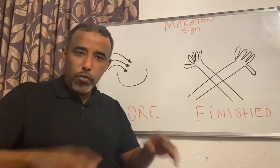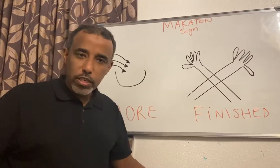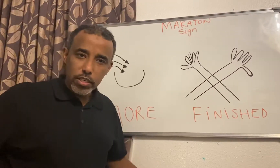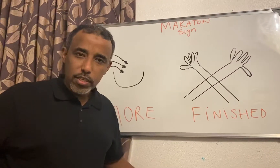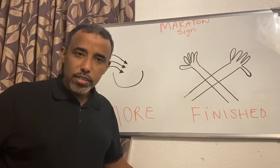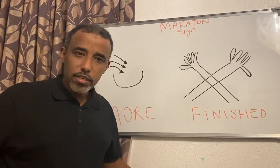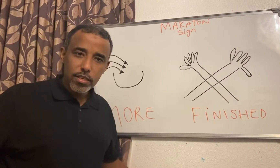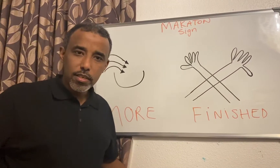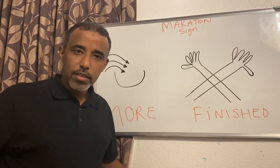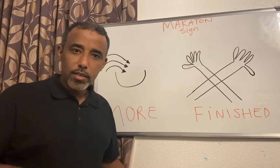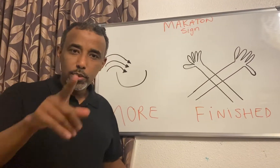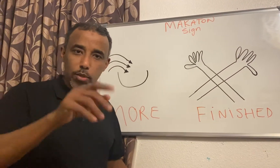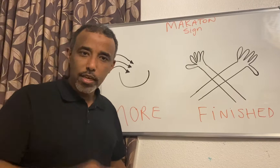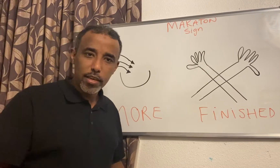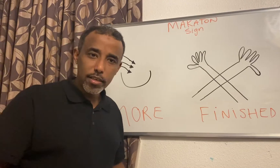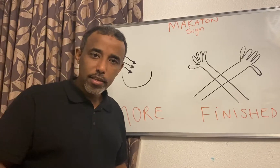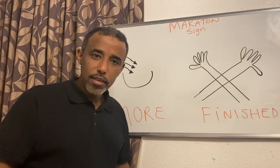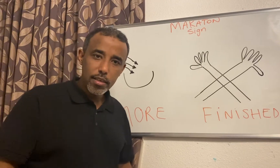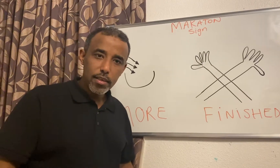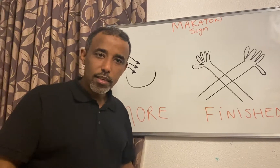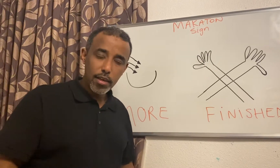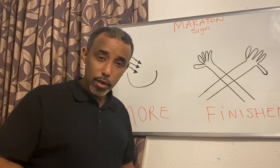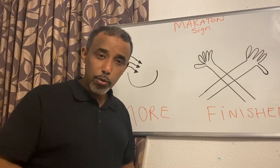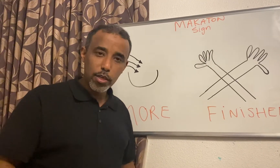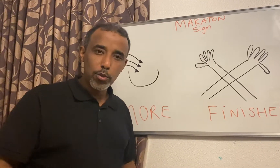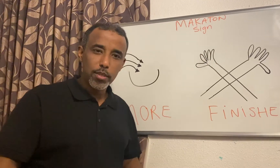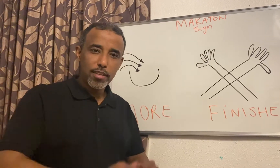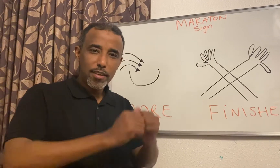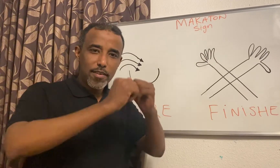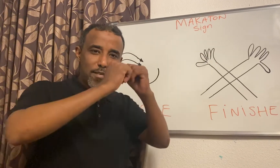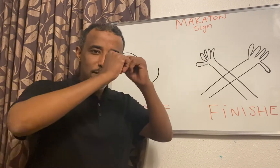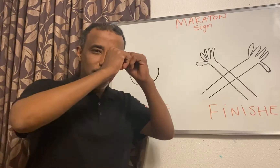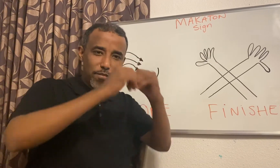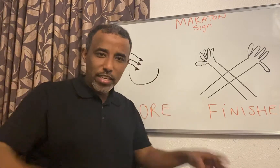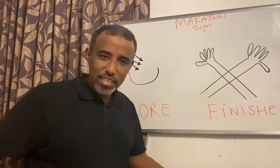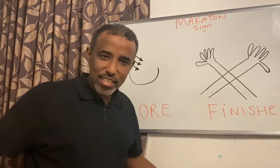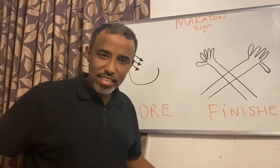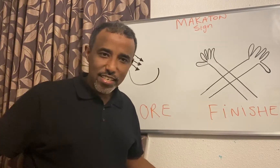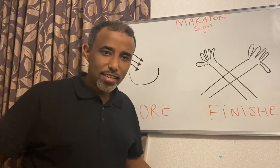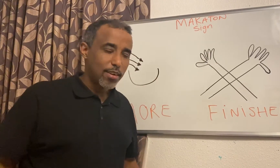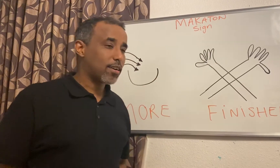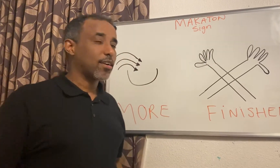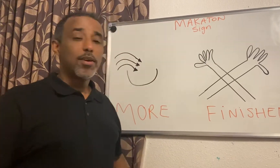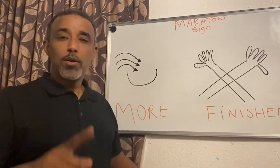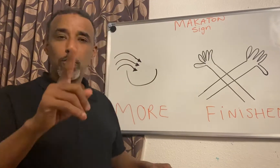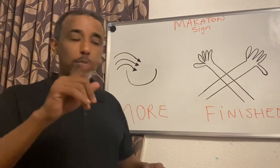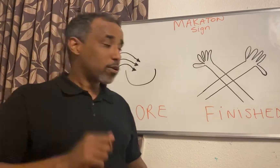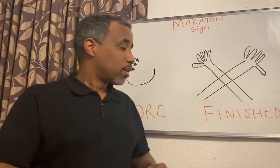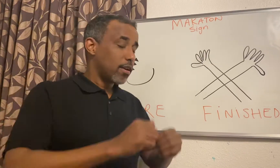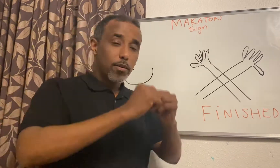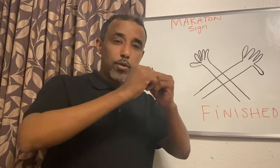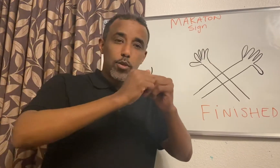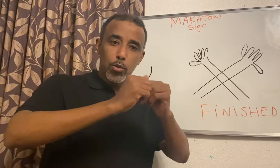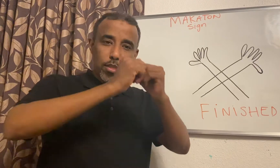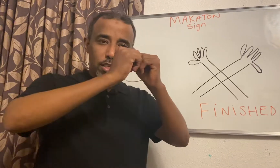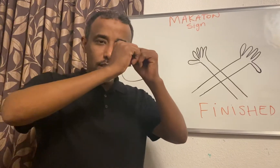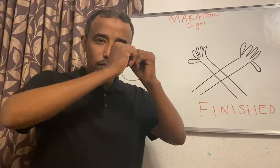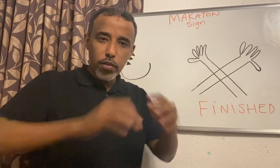Finish. You sign. I know you can do it. Finish. Okay. One more. When you're doing this, finish